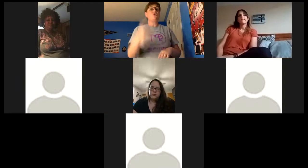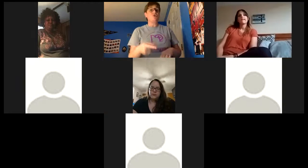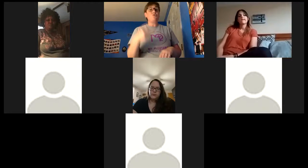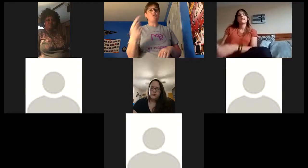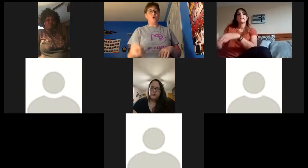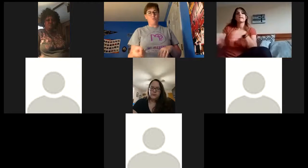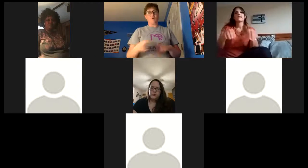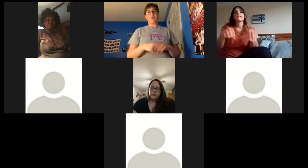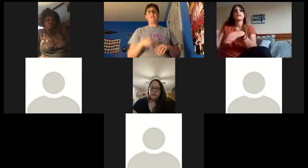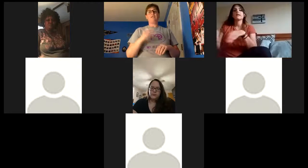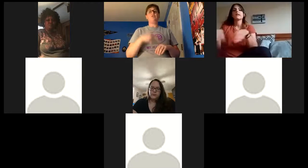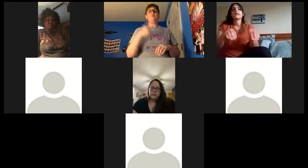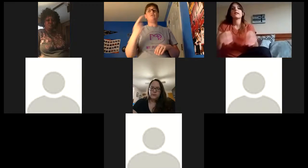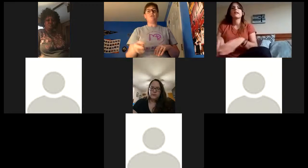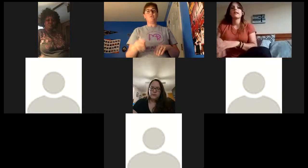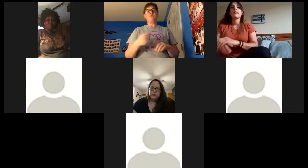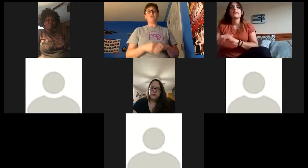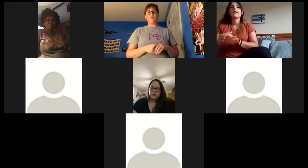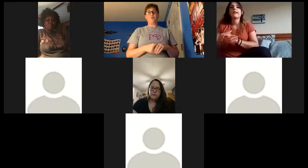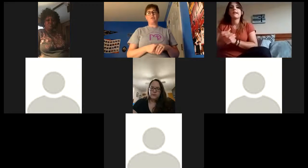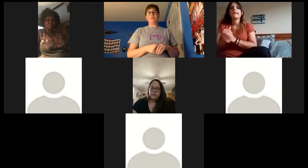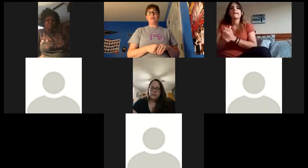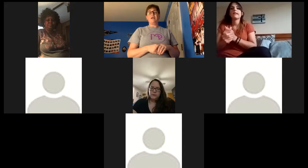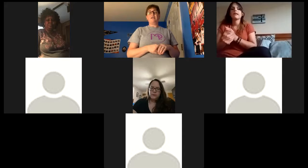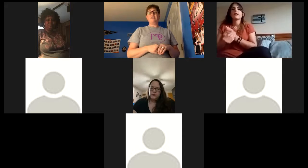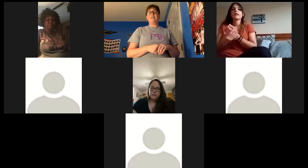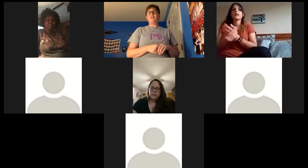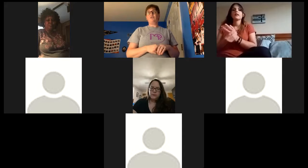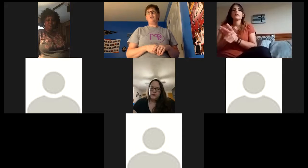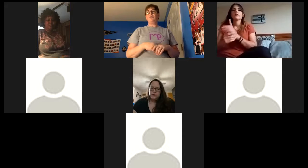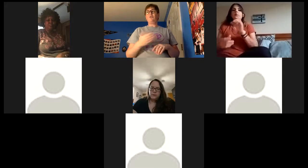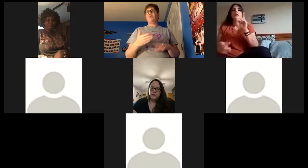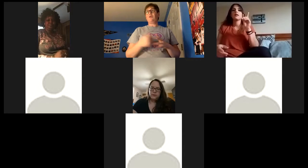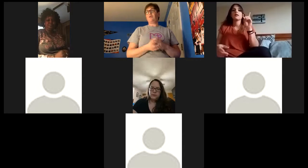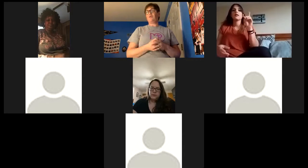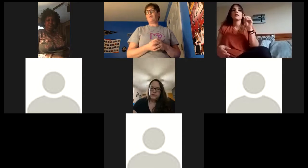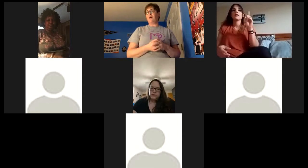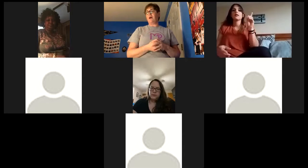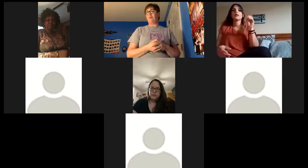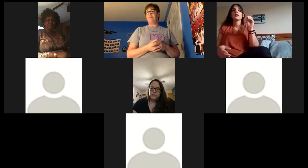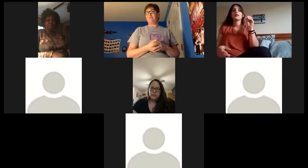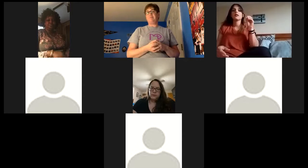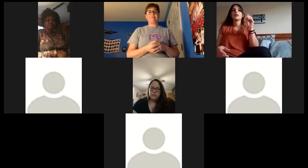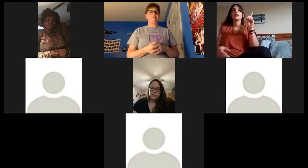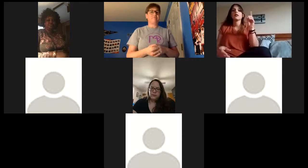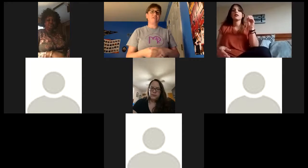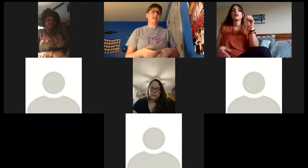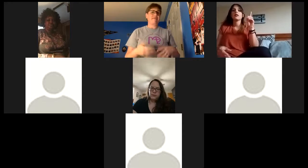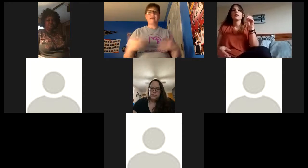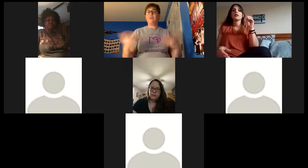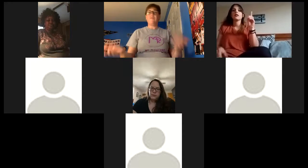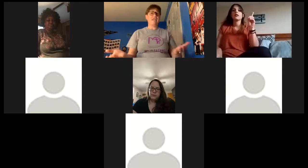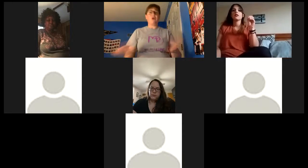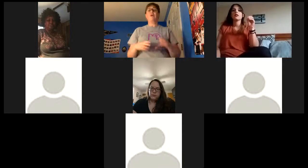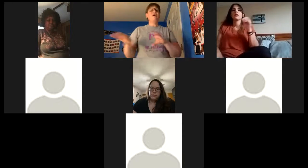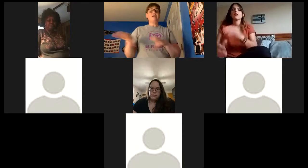you do your homework? Did you do your chores? Did you do your, gosh, I can't think,